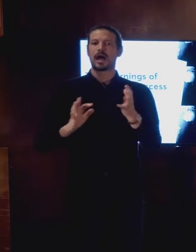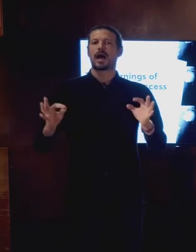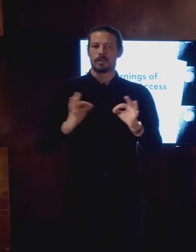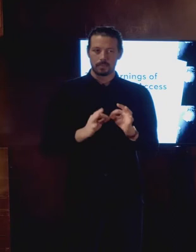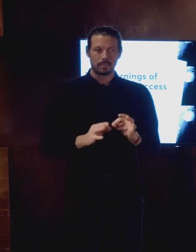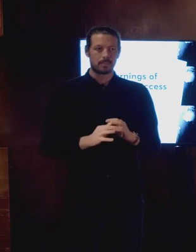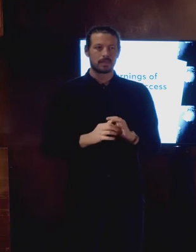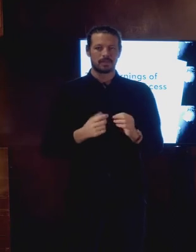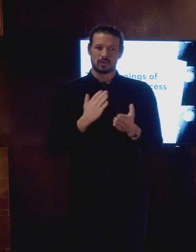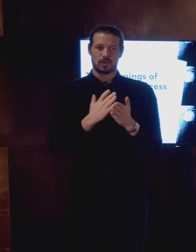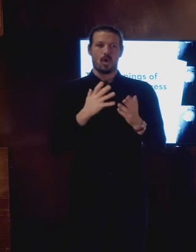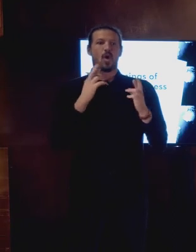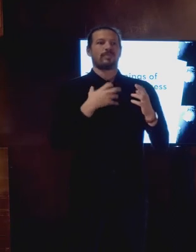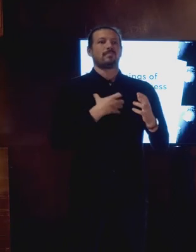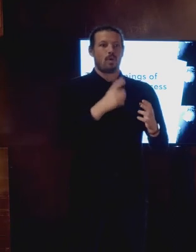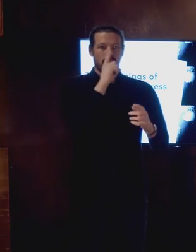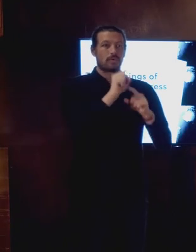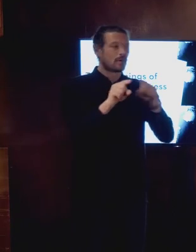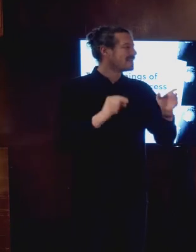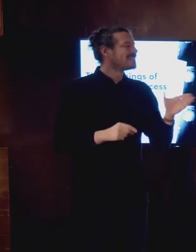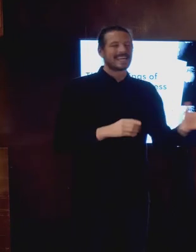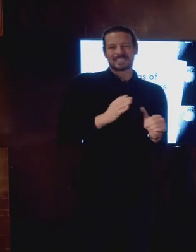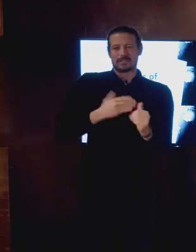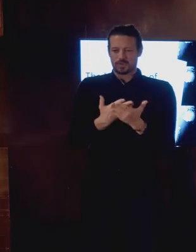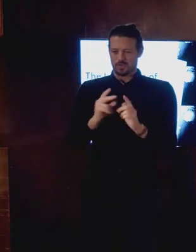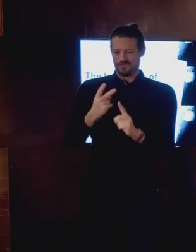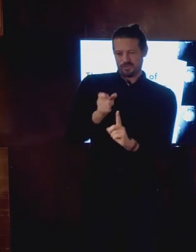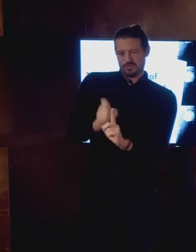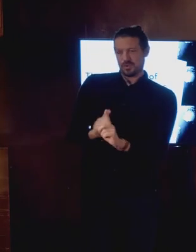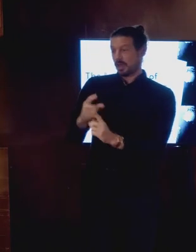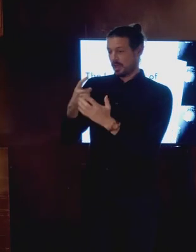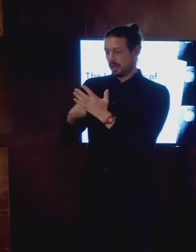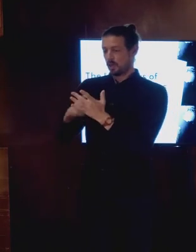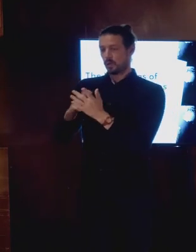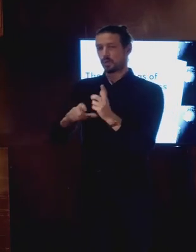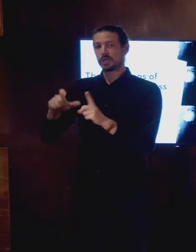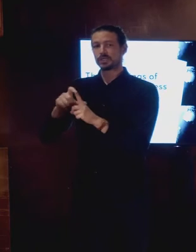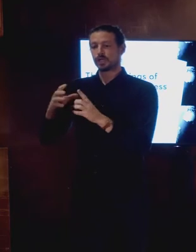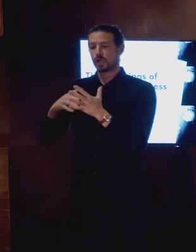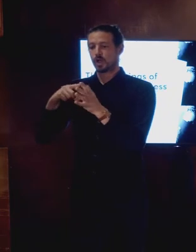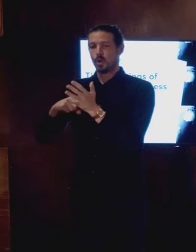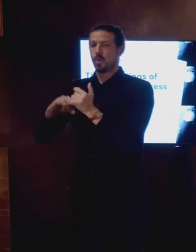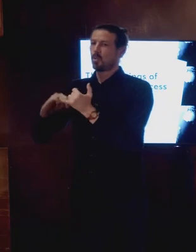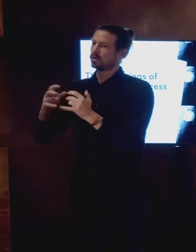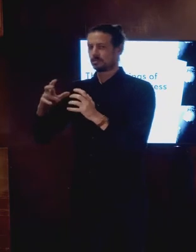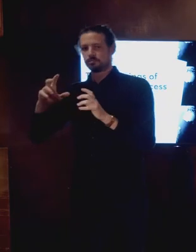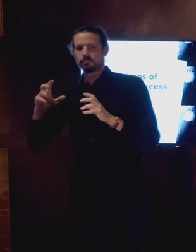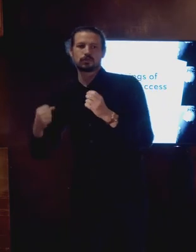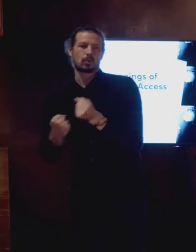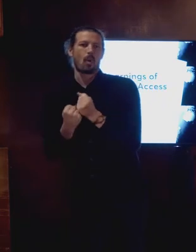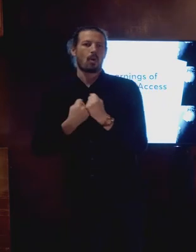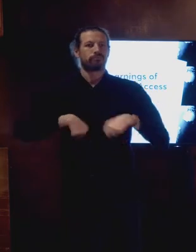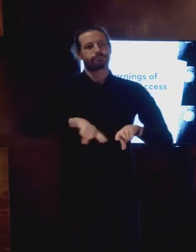So I guess you just hope there's more. I think it people. Depends on the reviewer too. Because Richard Watts is obviously a keen supporter already. But I